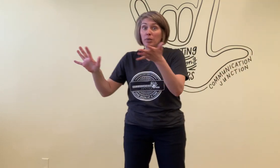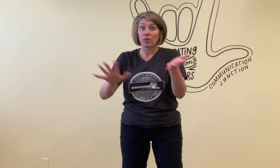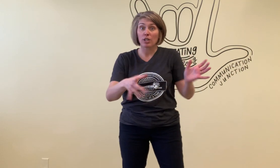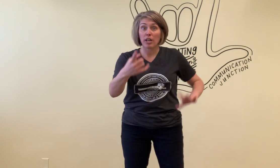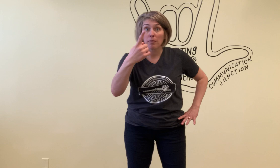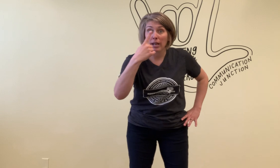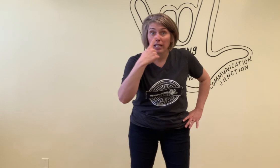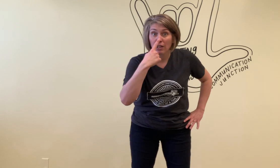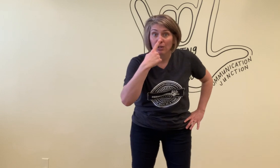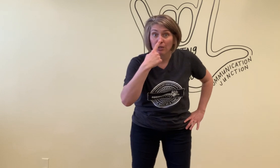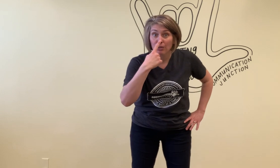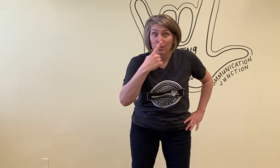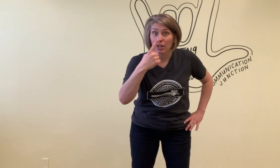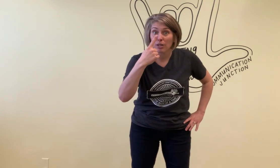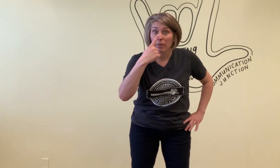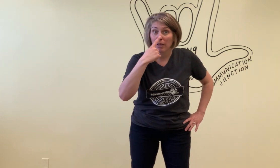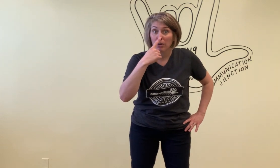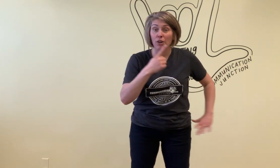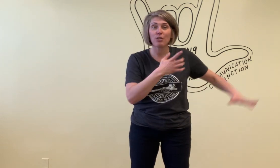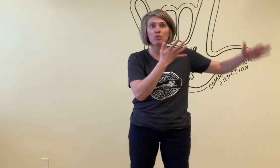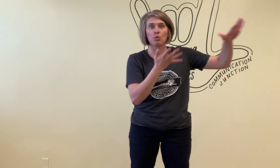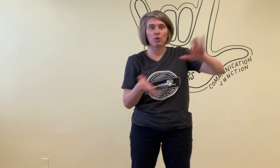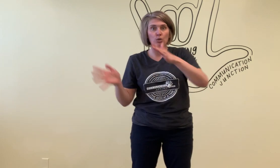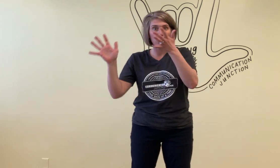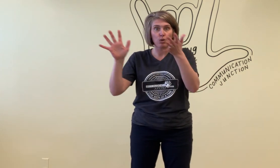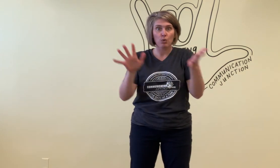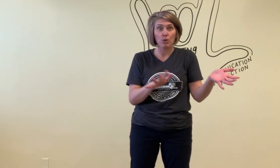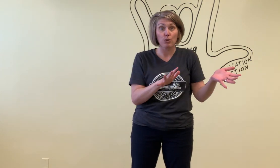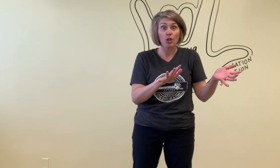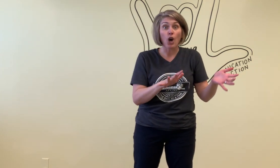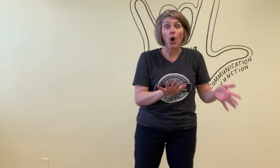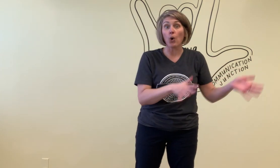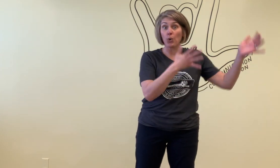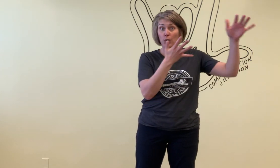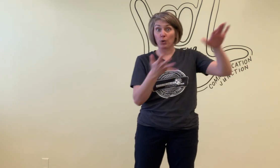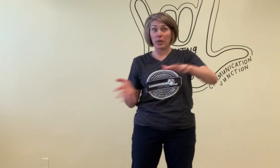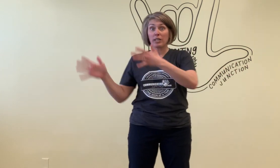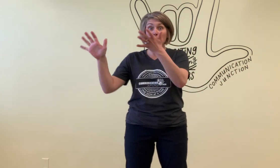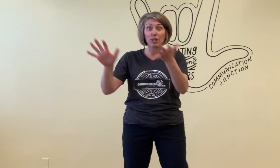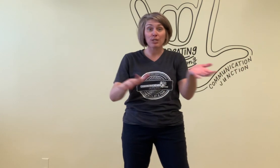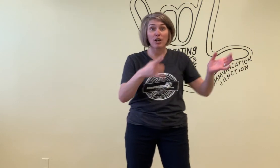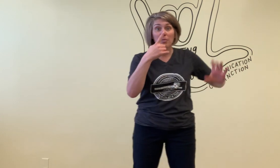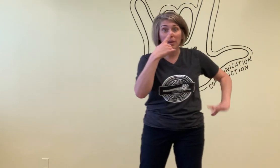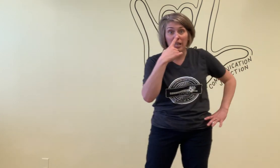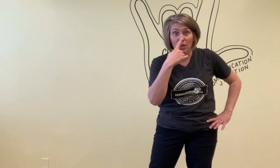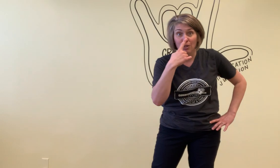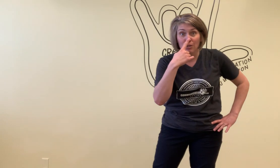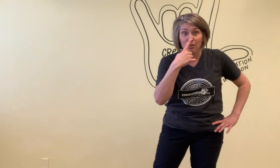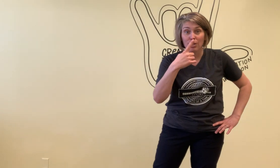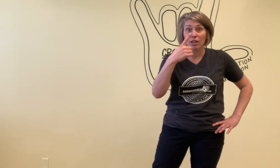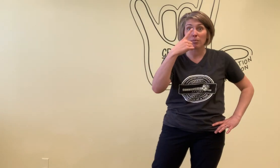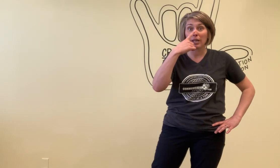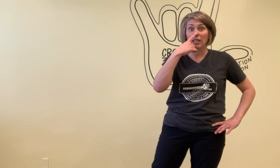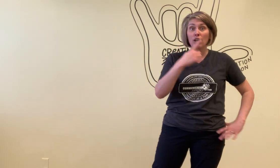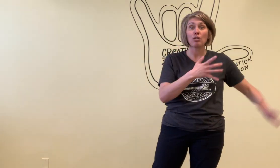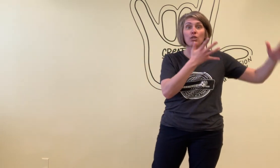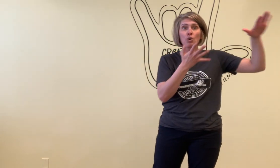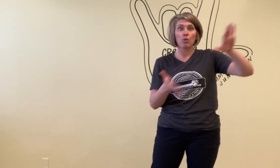blows on my nose, whoosh, whoosh. Oh, the wind blows on my nose,